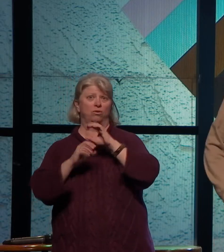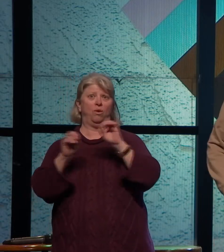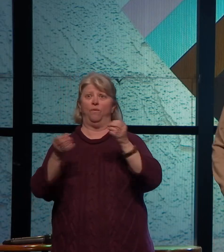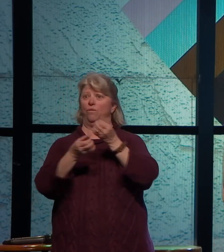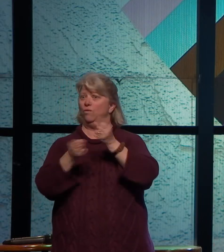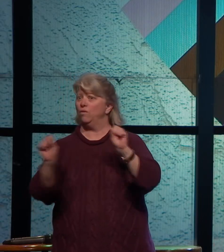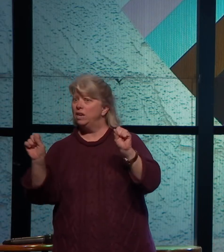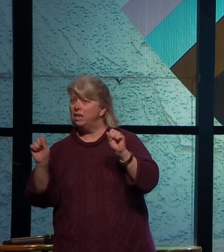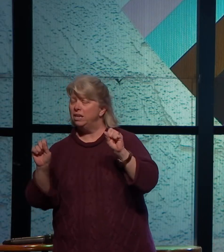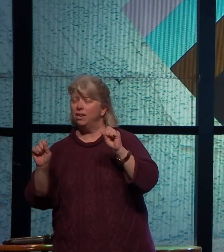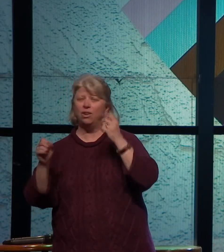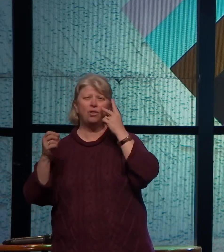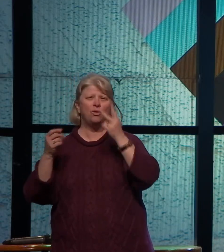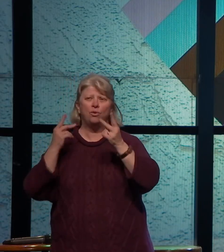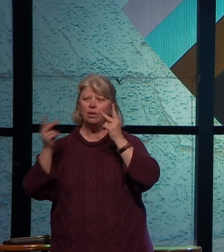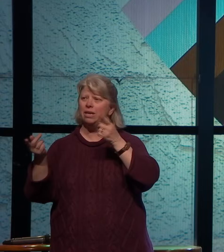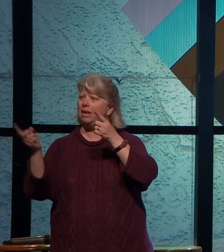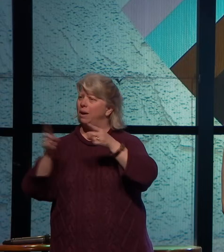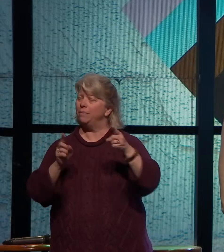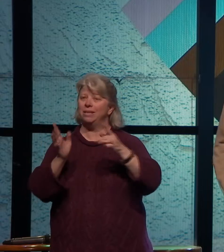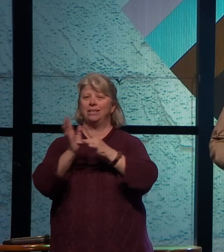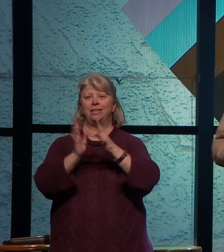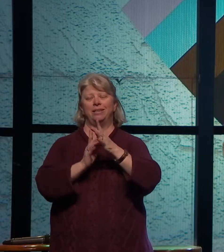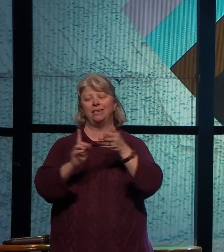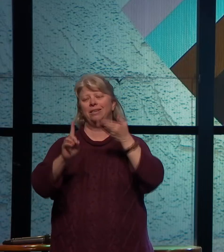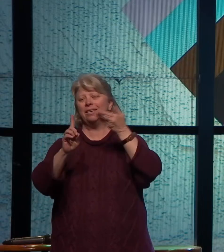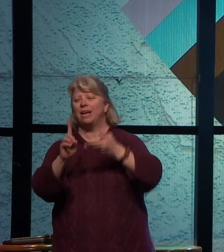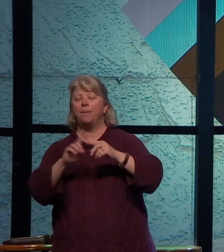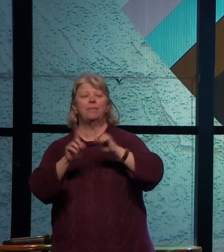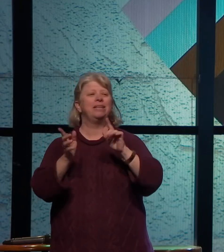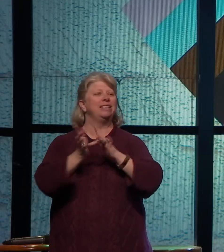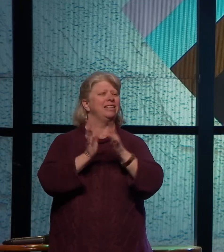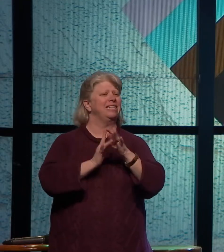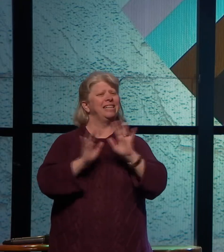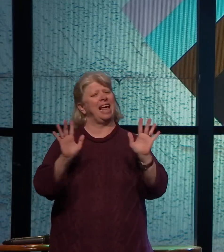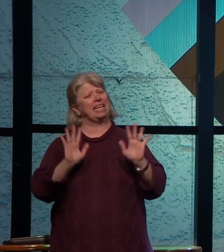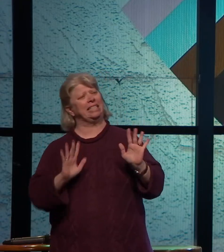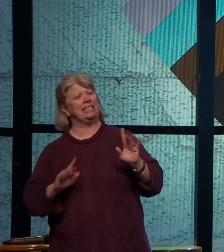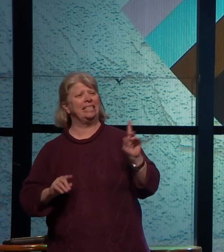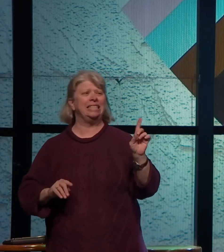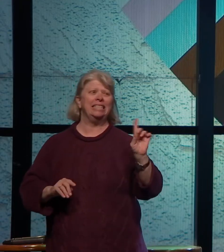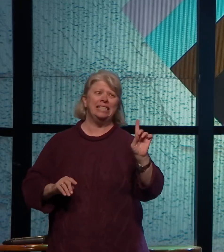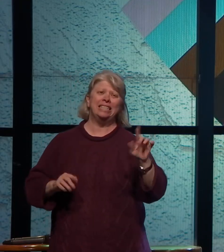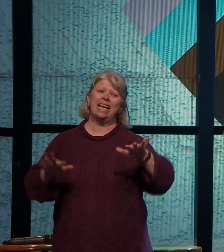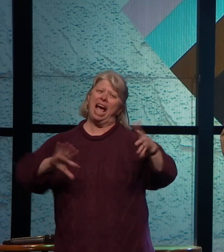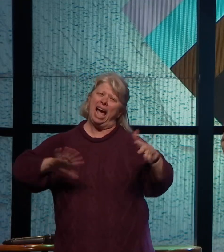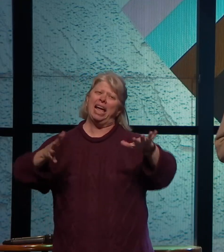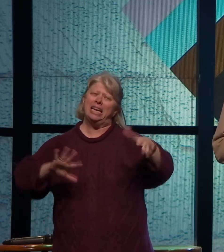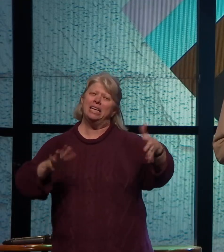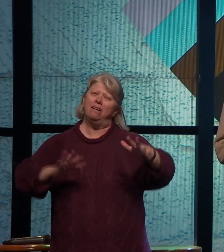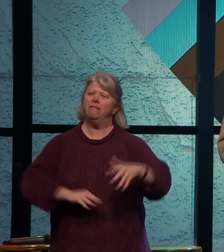freedom. Look, all that's happening. Jesus is the guy. But here's the thing. Jesus is like, kind of.